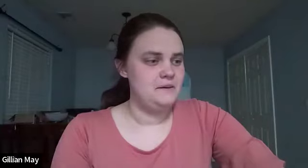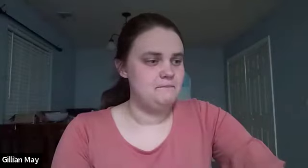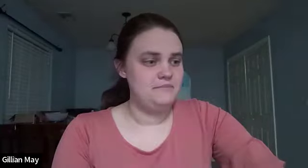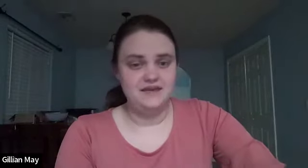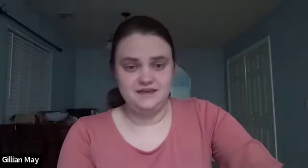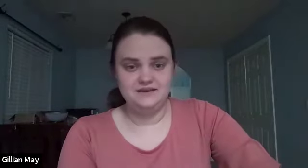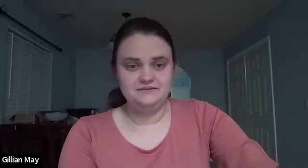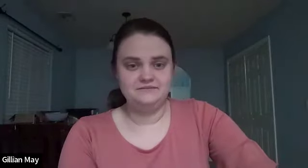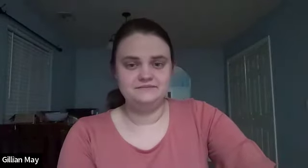Pig,